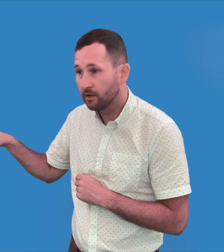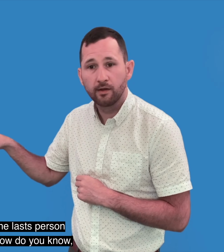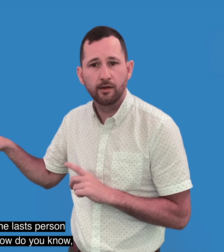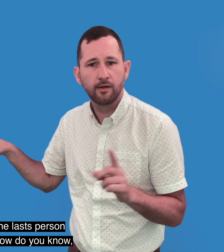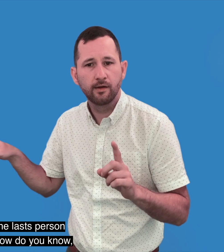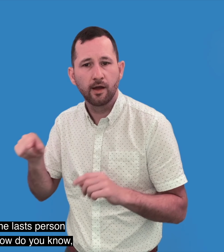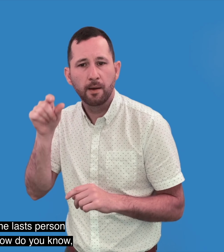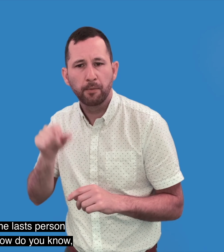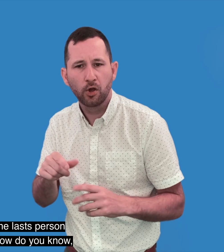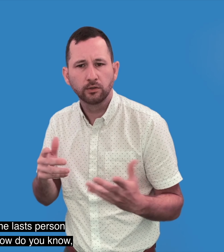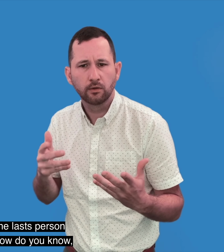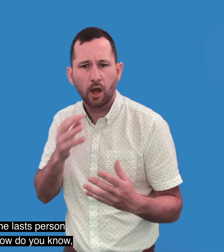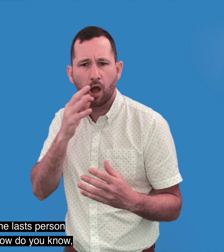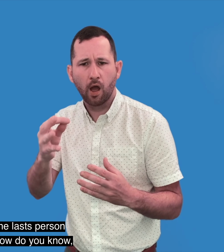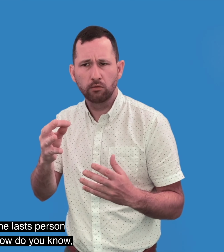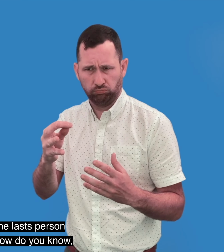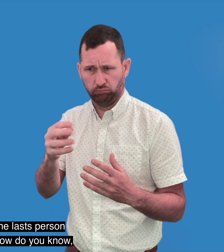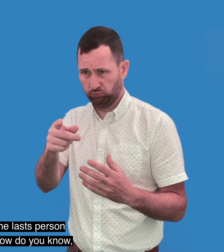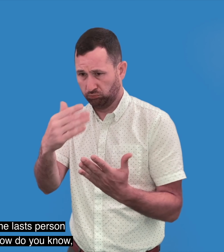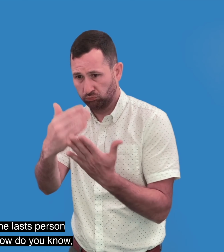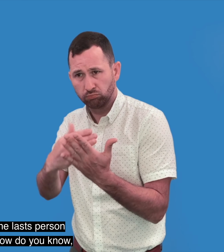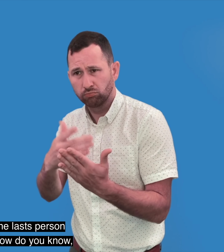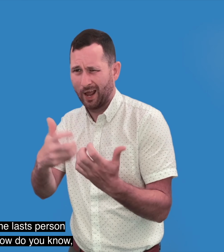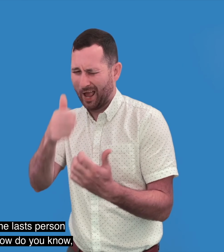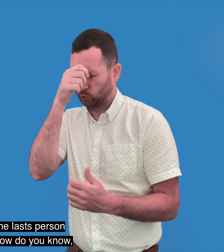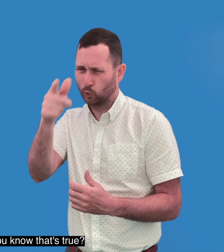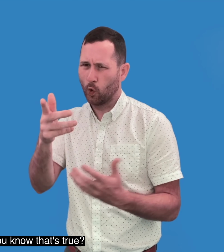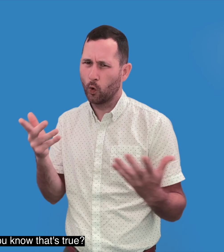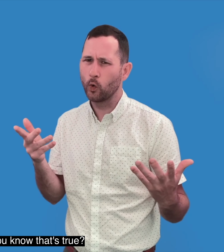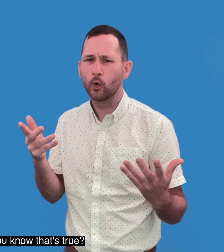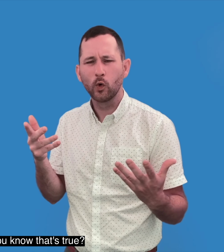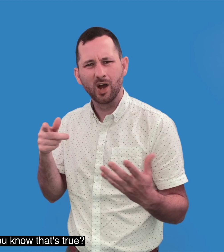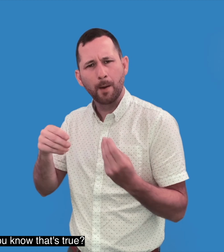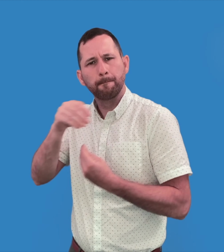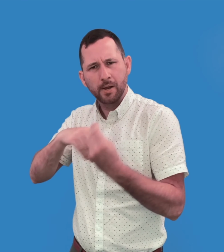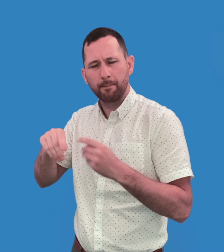And the last person asked, how do you know? How do you know that's true?